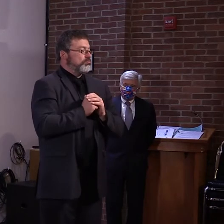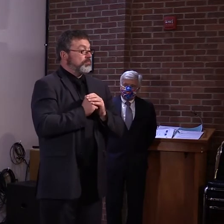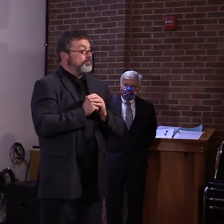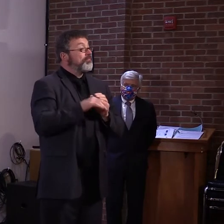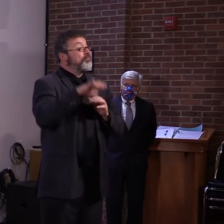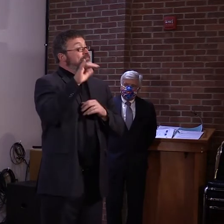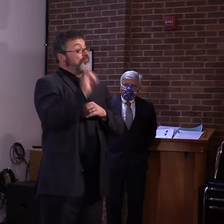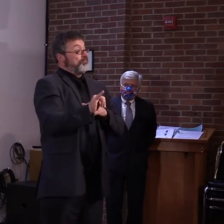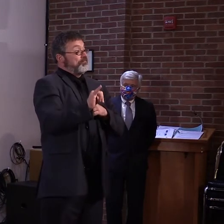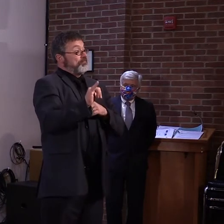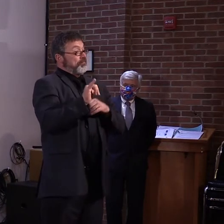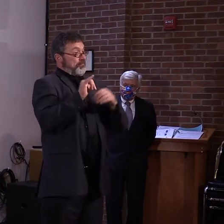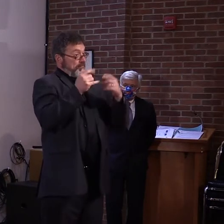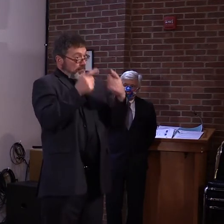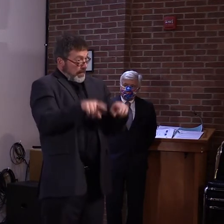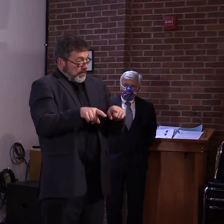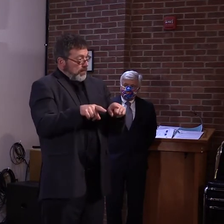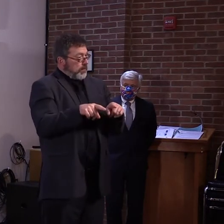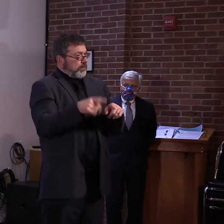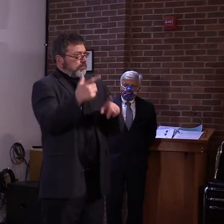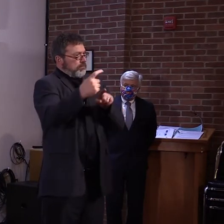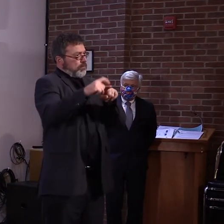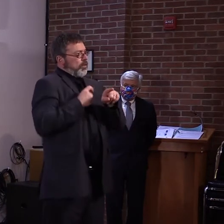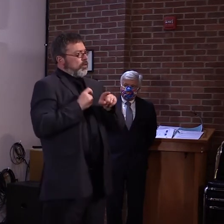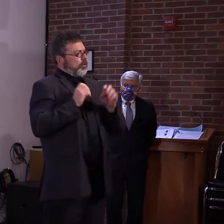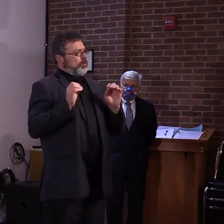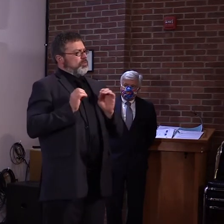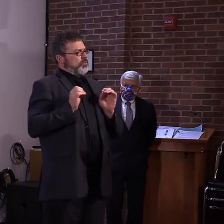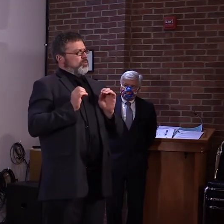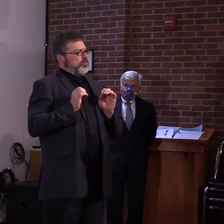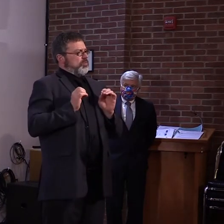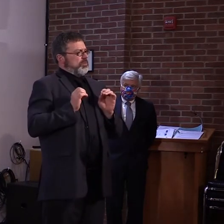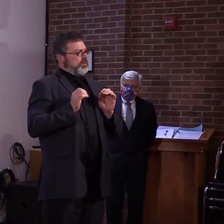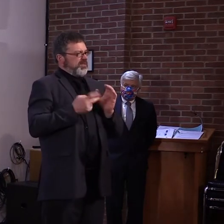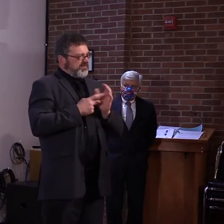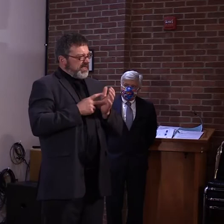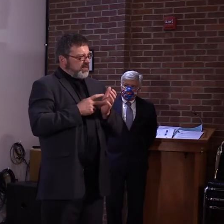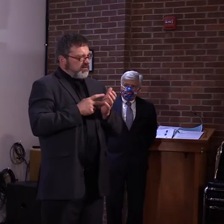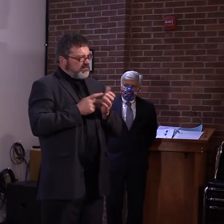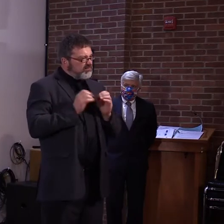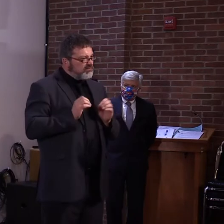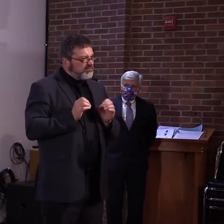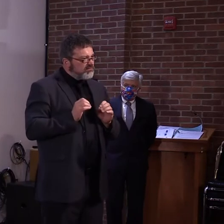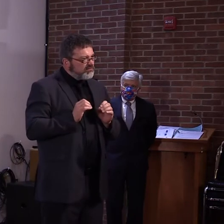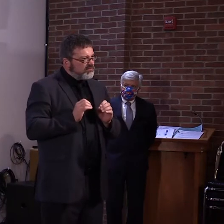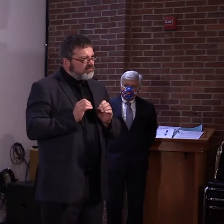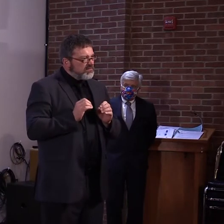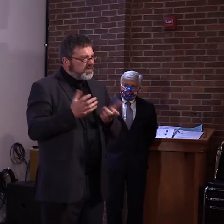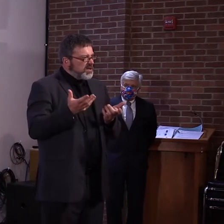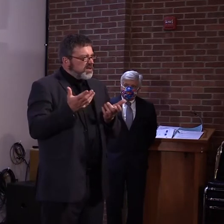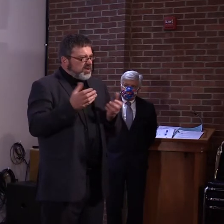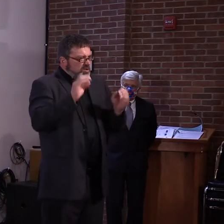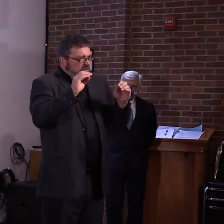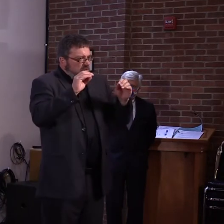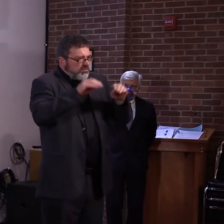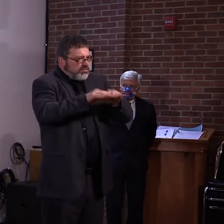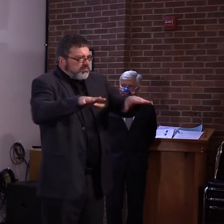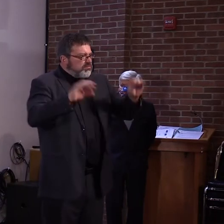contact, even if there is a case in your dorm or worksite or school or other